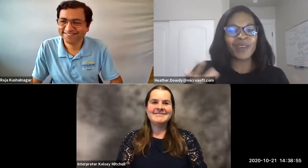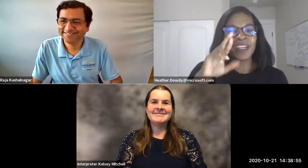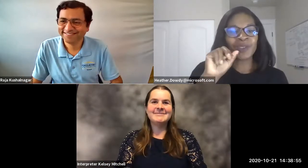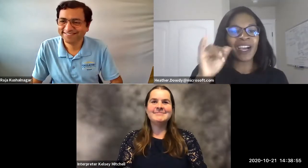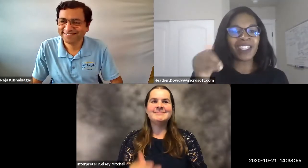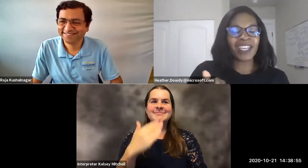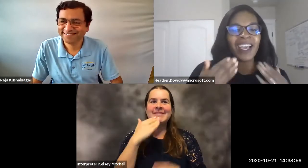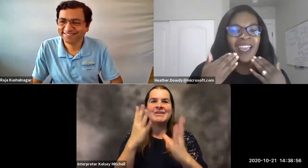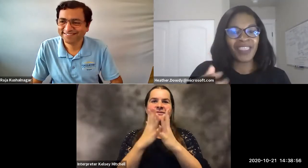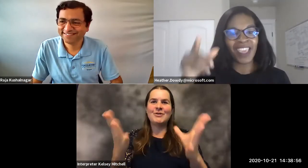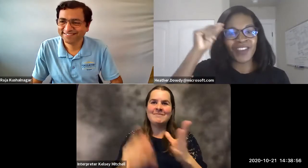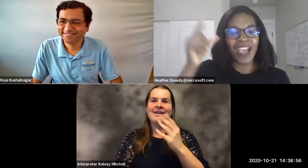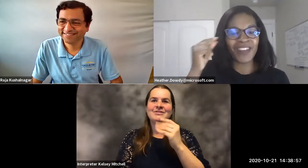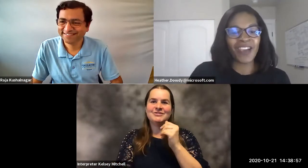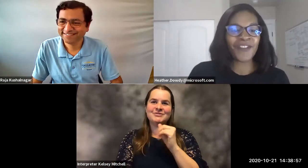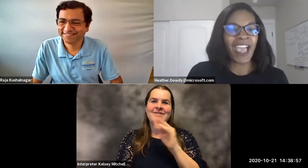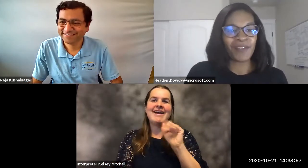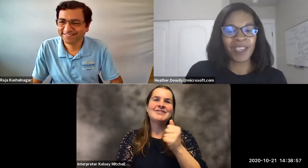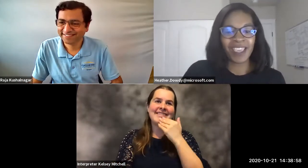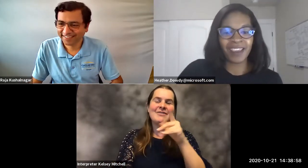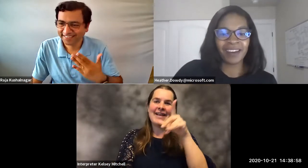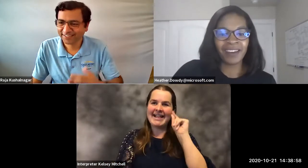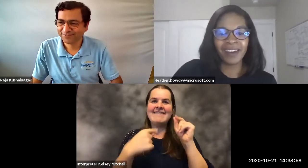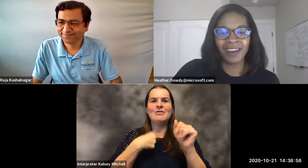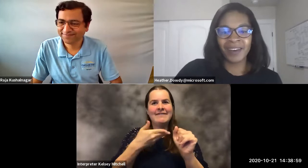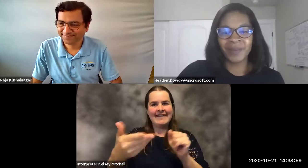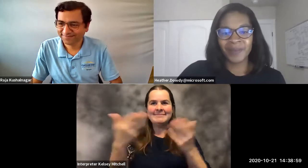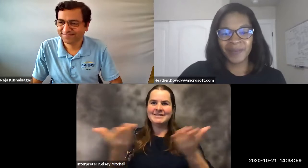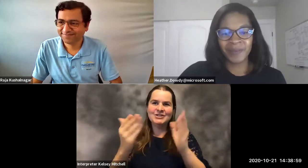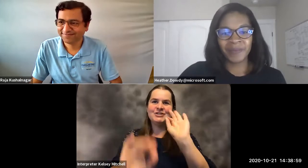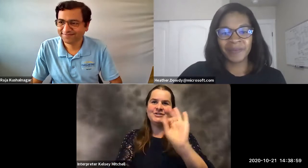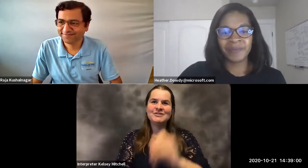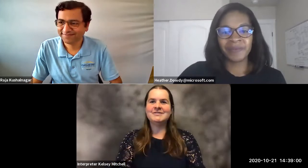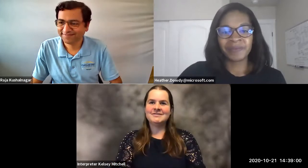Thank you so much, Raja, and thank you, Gallaudet, for having me here.